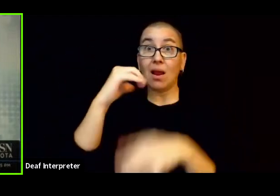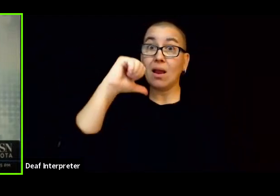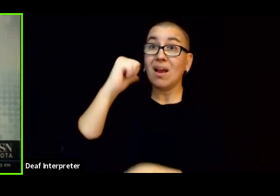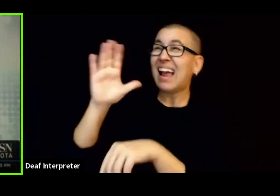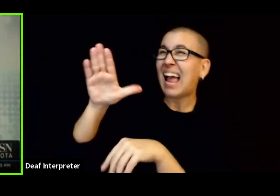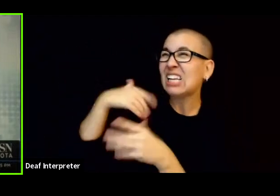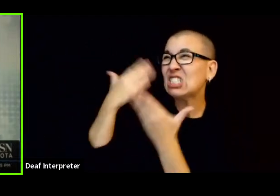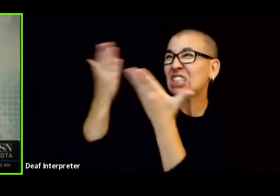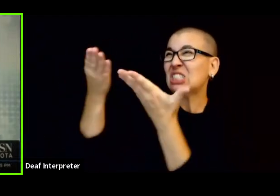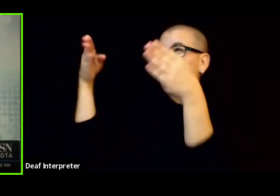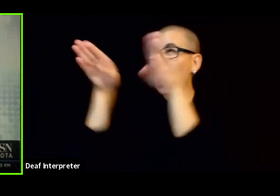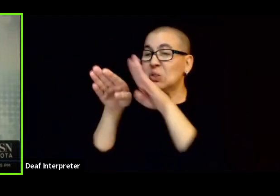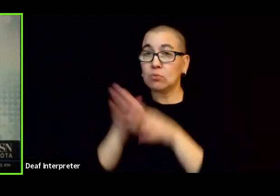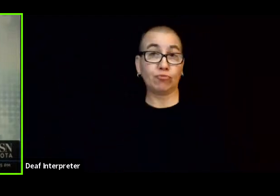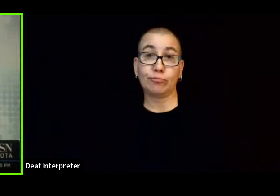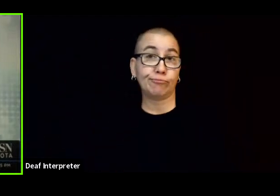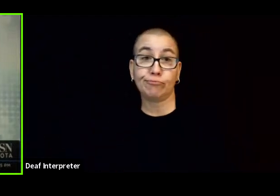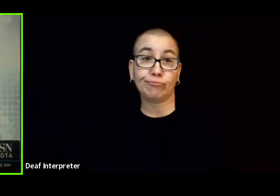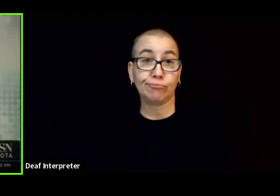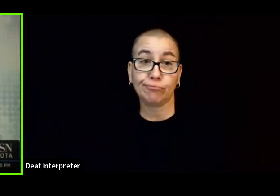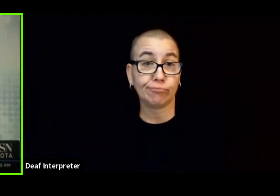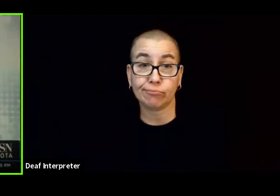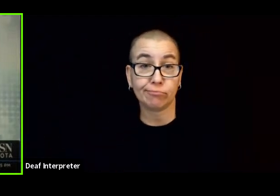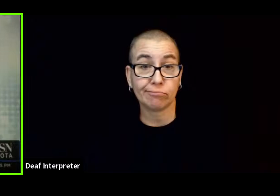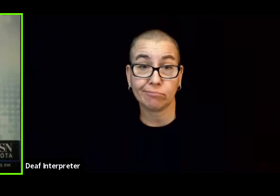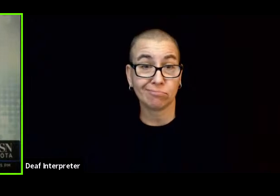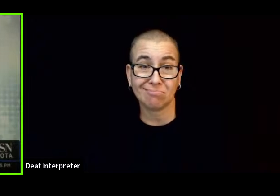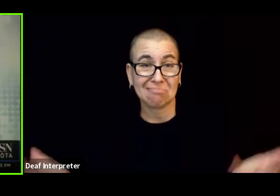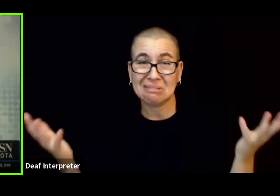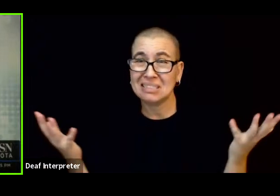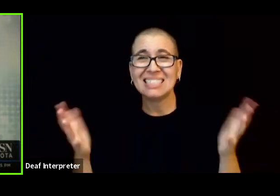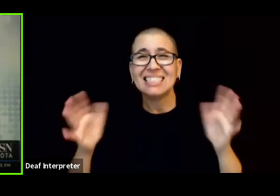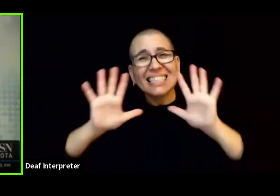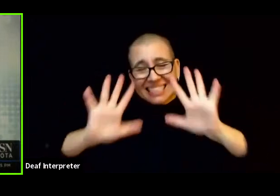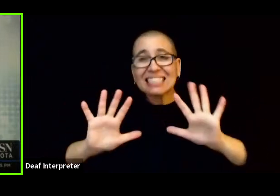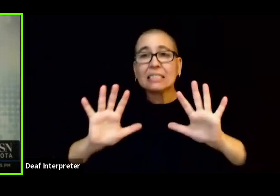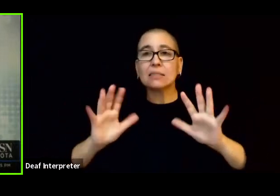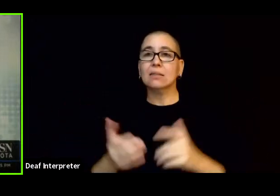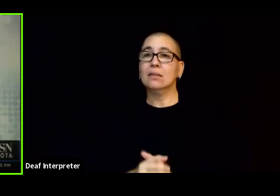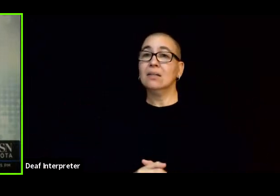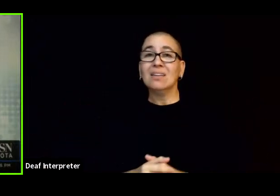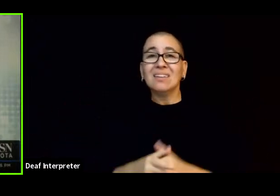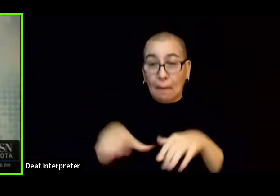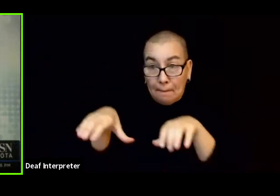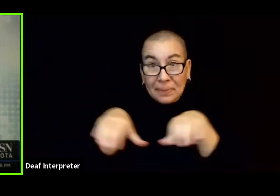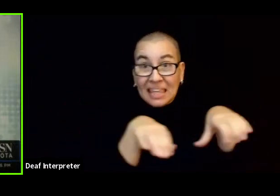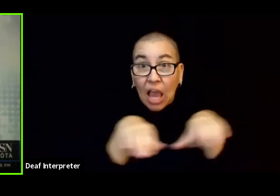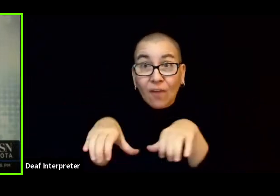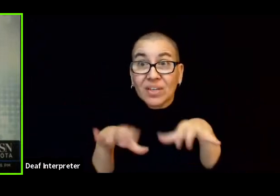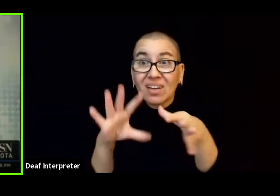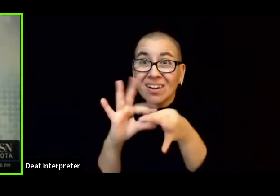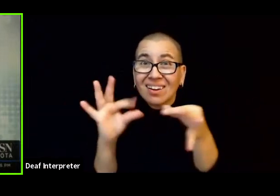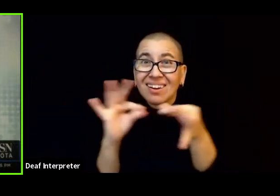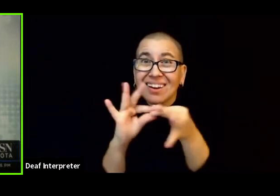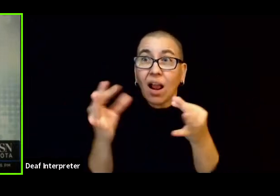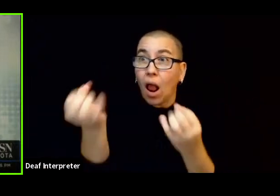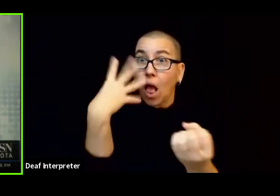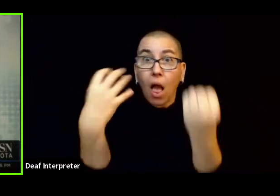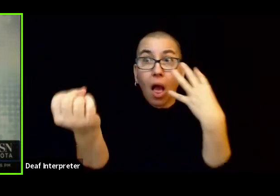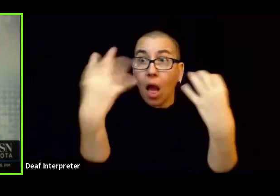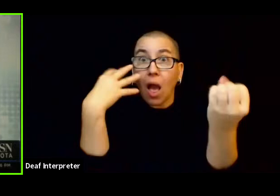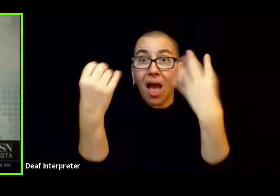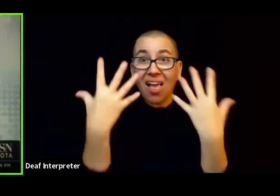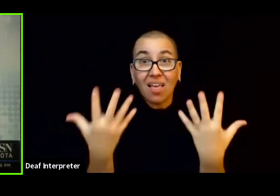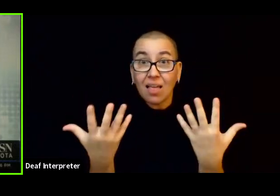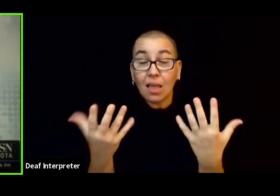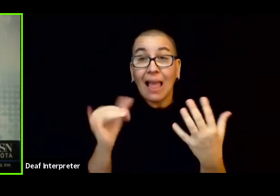that we've not seen some of those behavior changes, we just need to keep getting that message out.